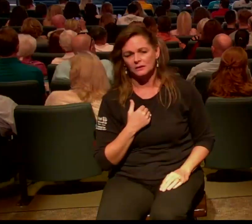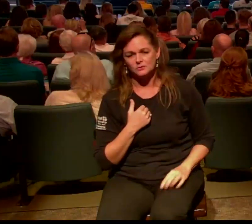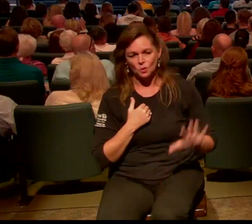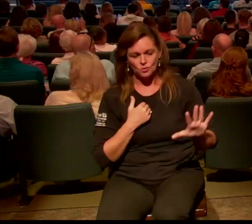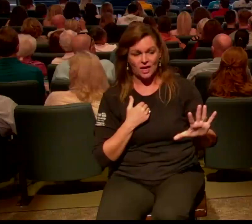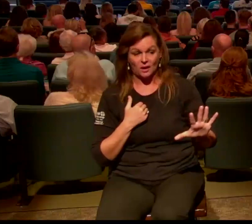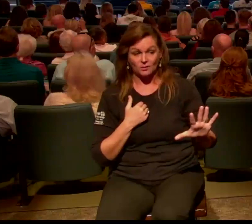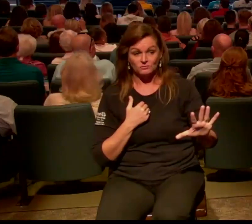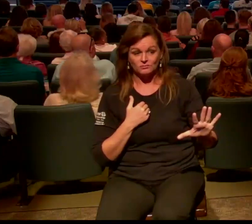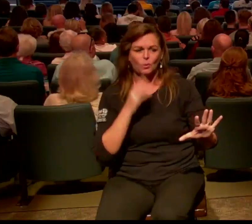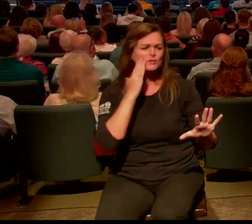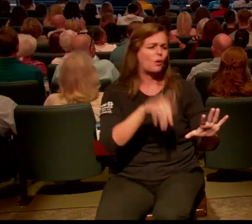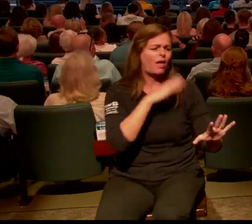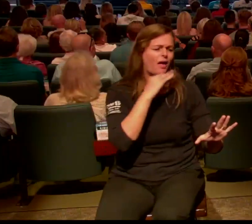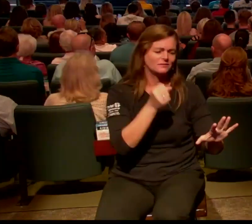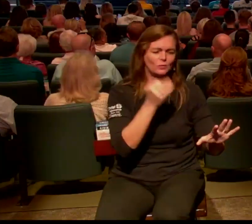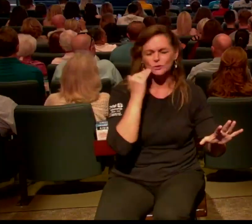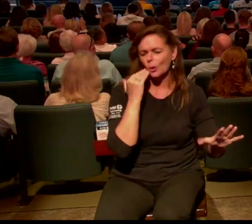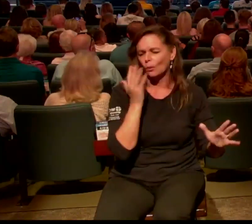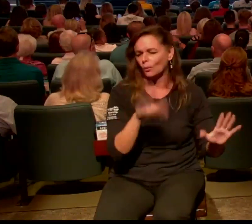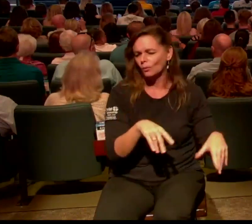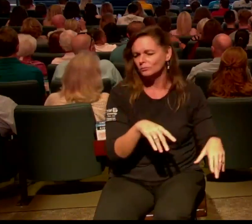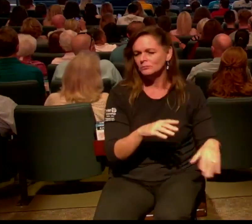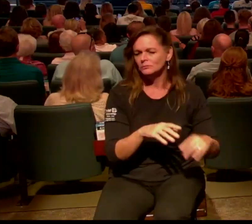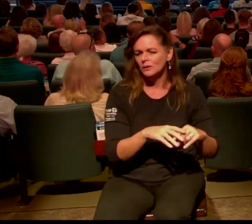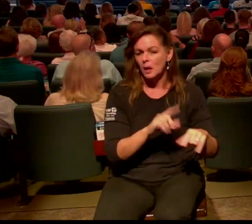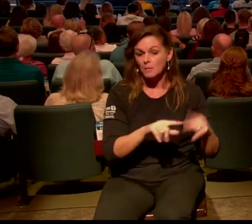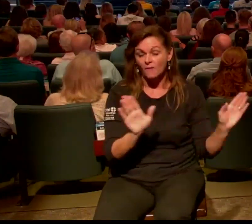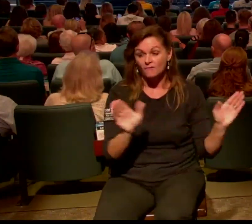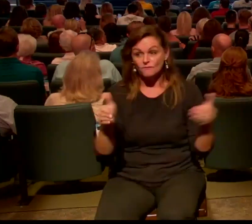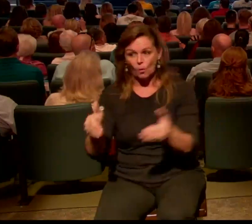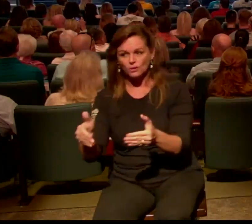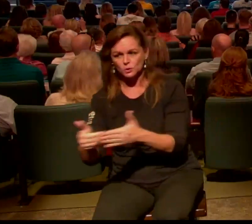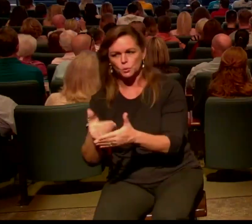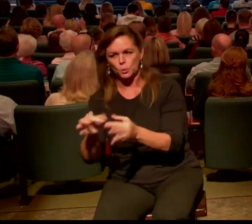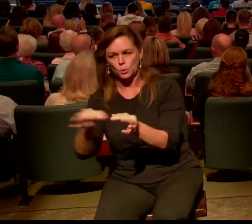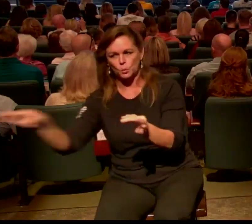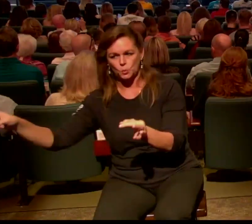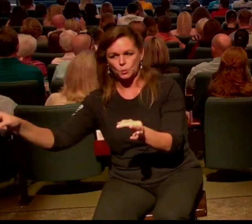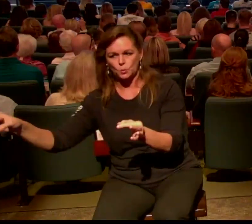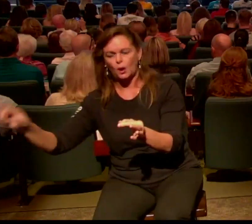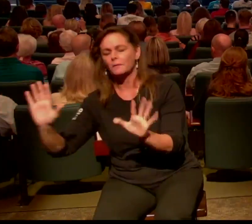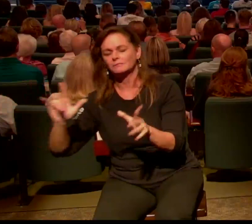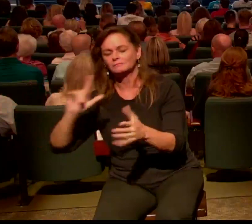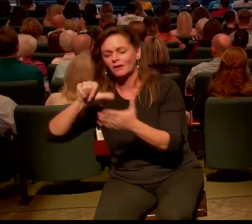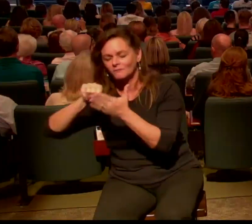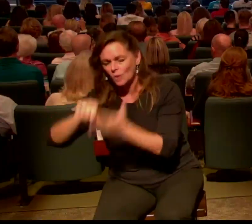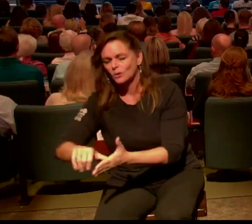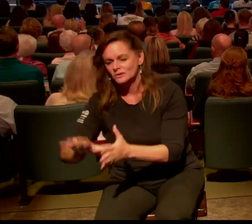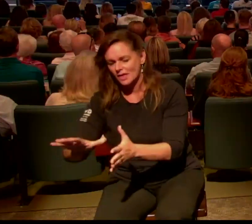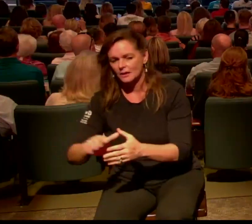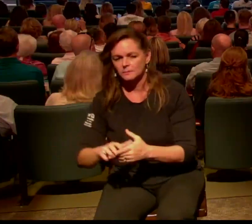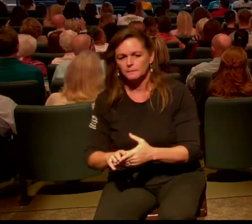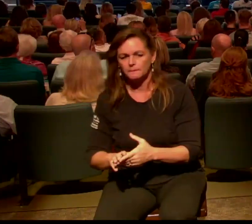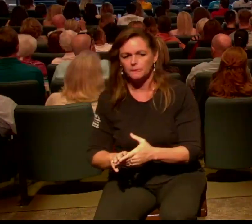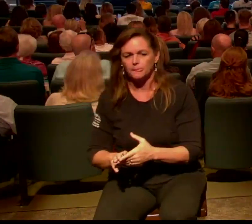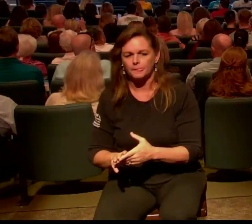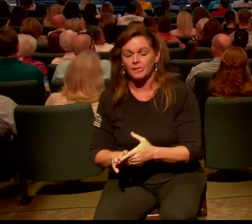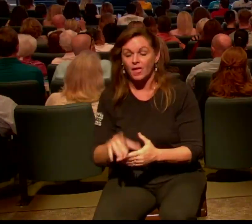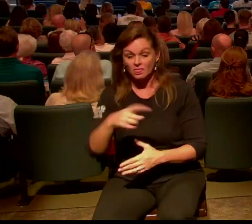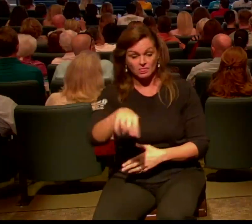it now. Okay, we know that passage really well, but I want you to focus on what I'm about to read. Then those sheep are going to